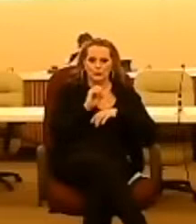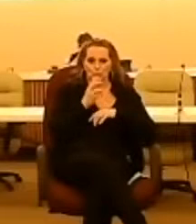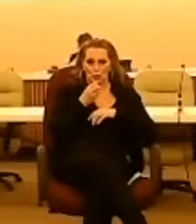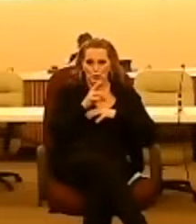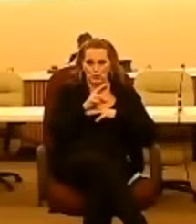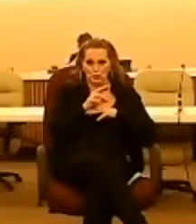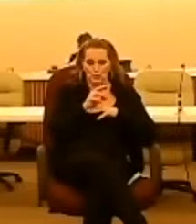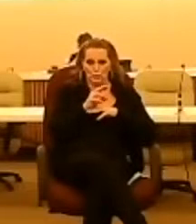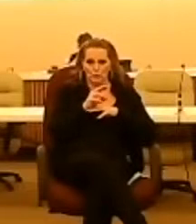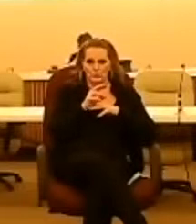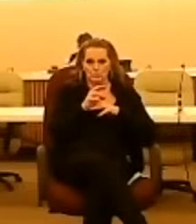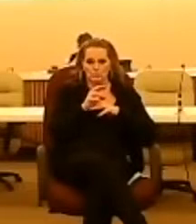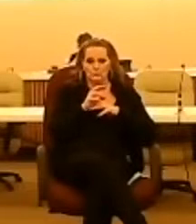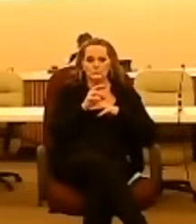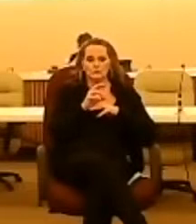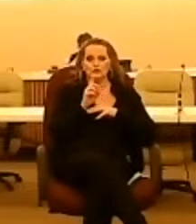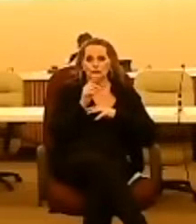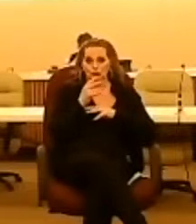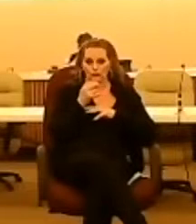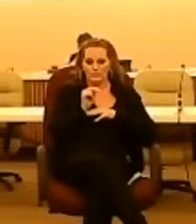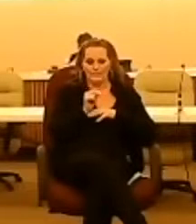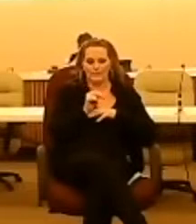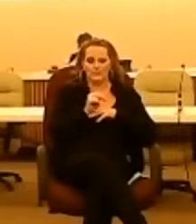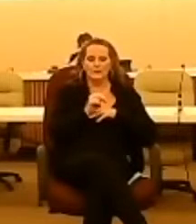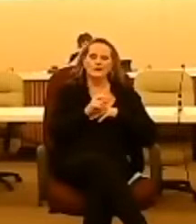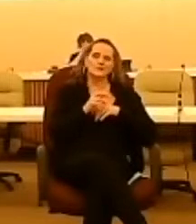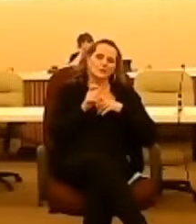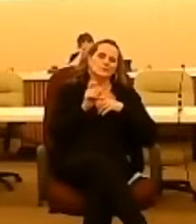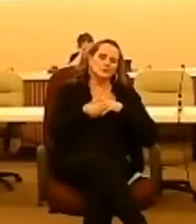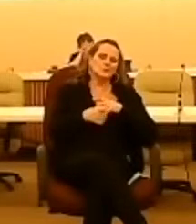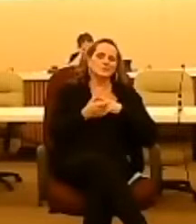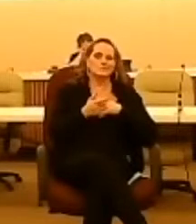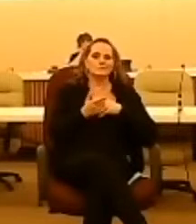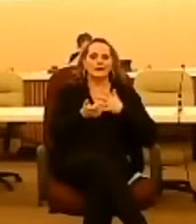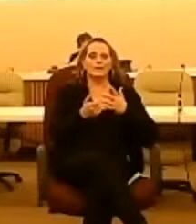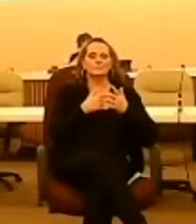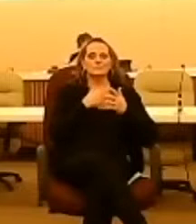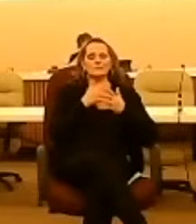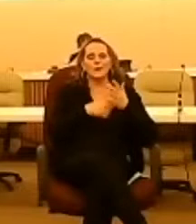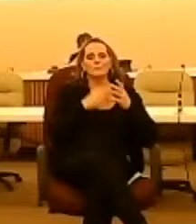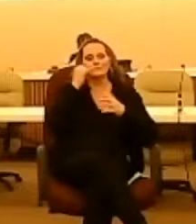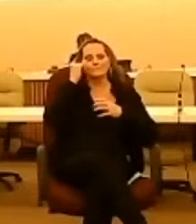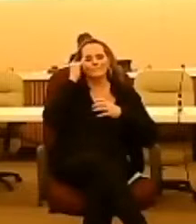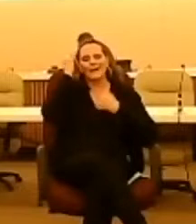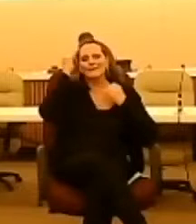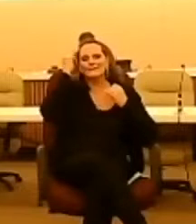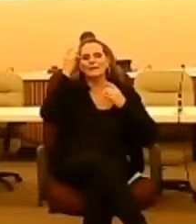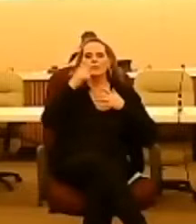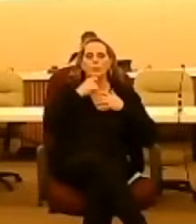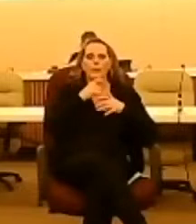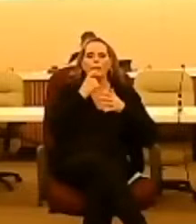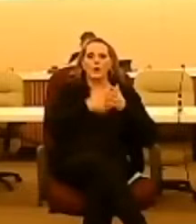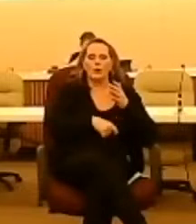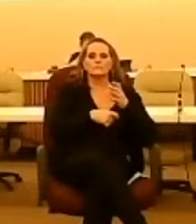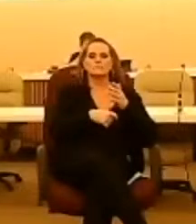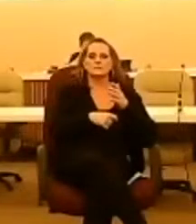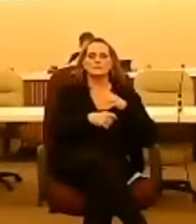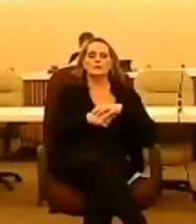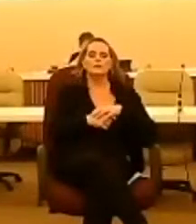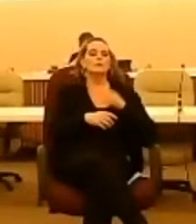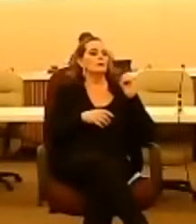what the parent chargeback will be, so that you can come up with the expected costs. Okay, so then, in